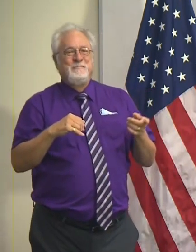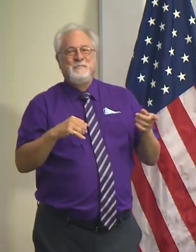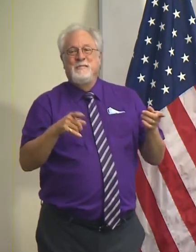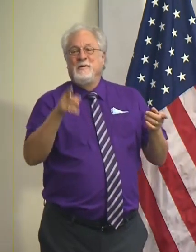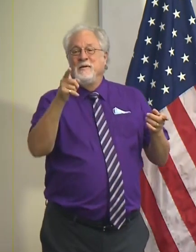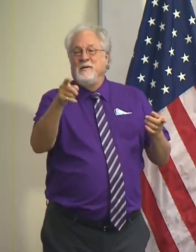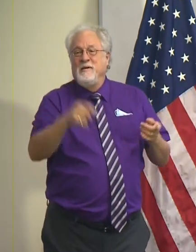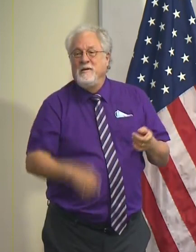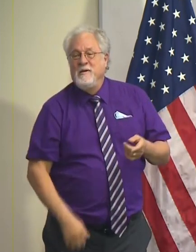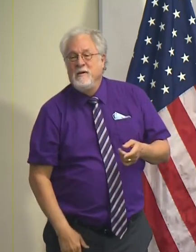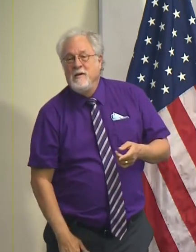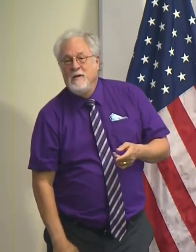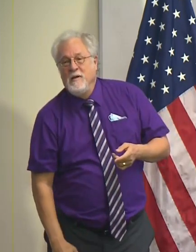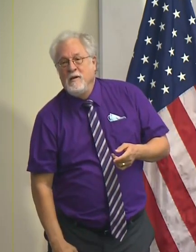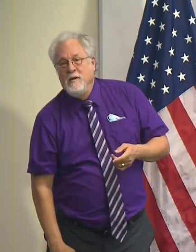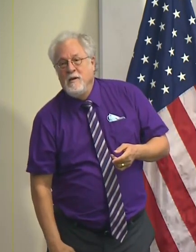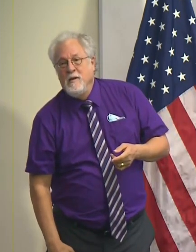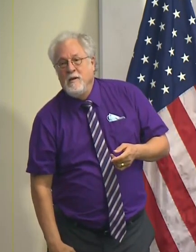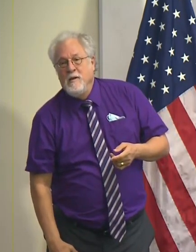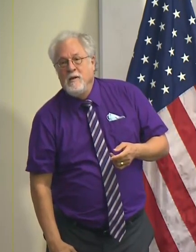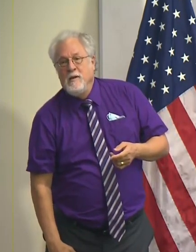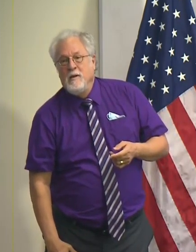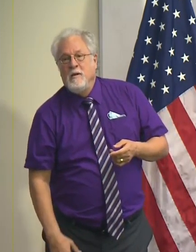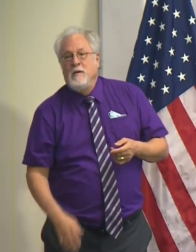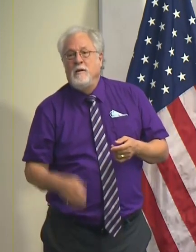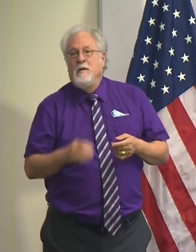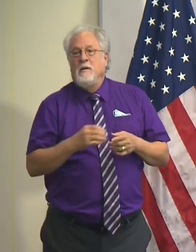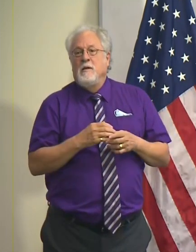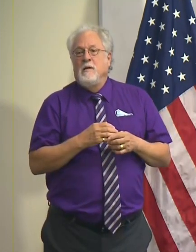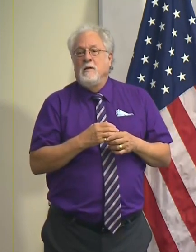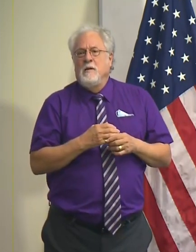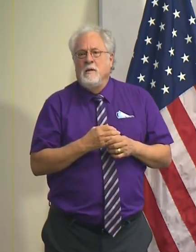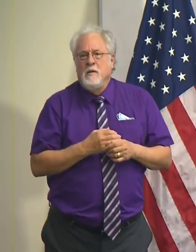Yes, sir. Governor,